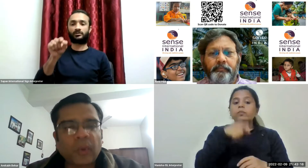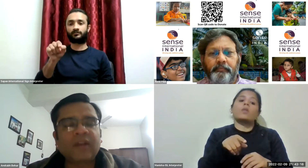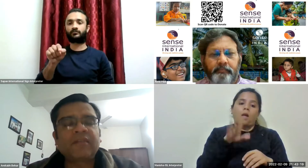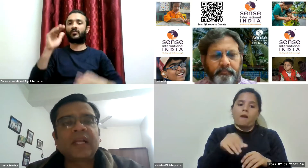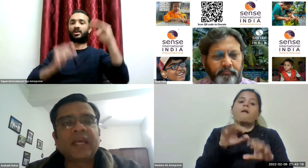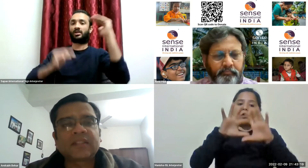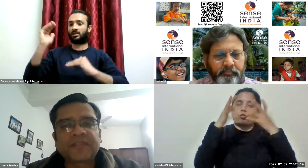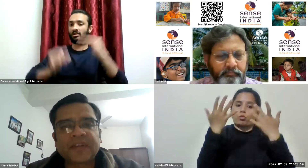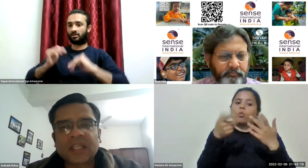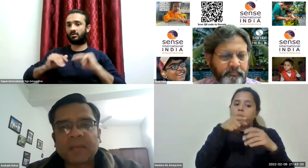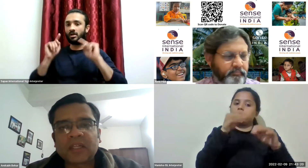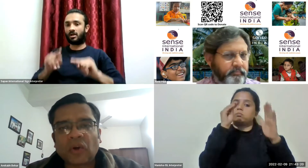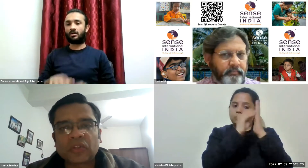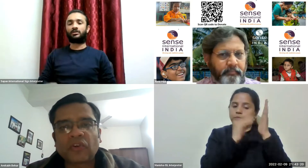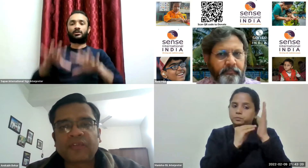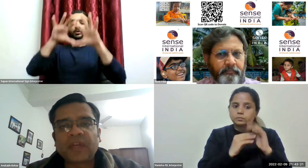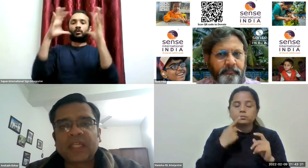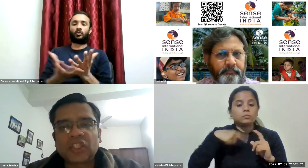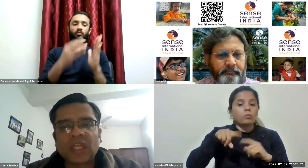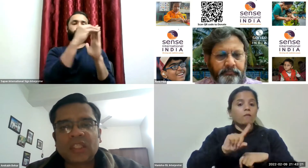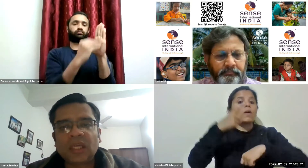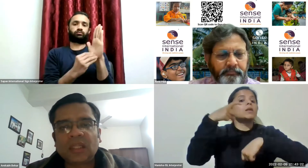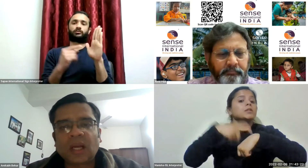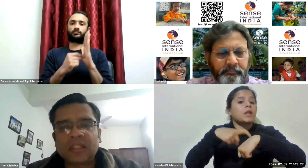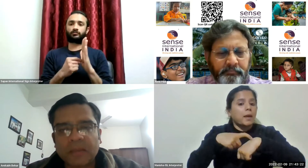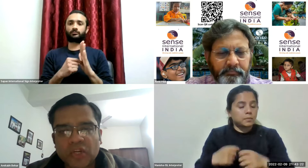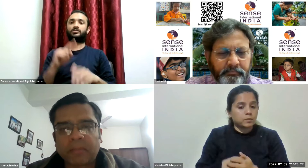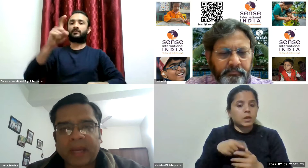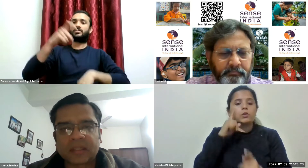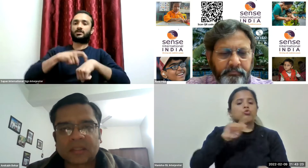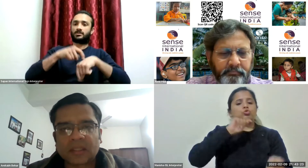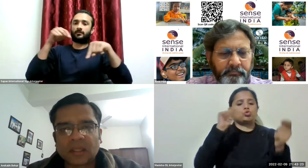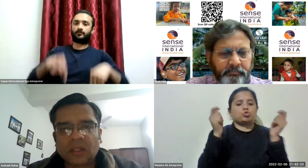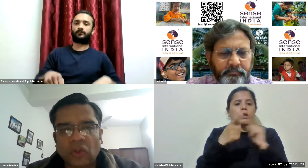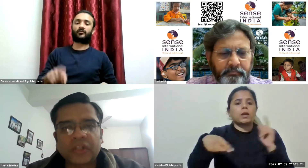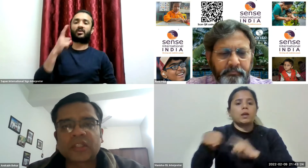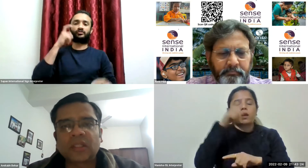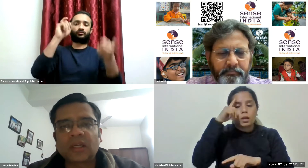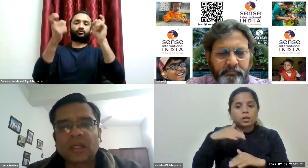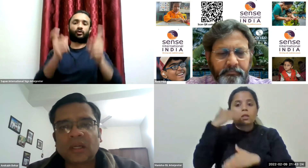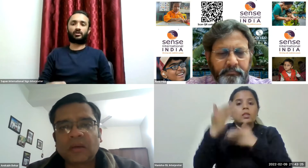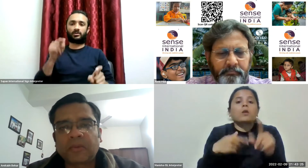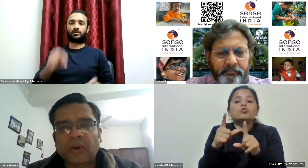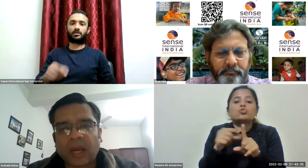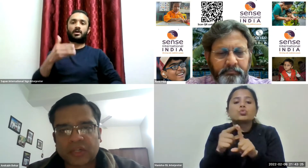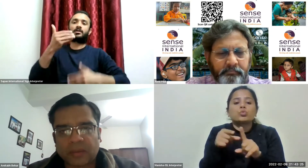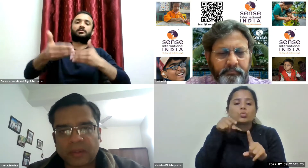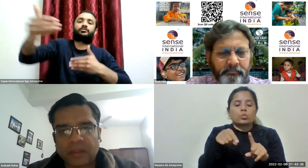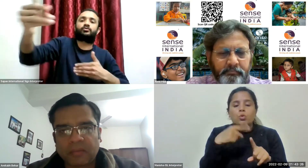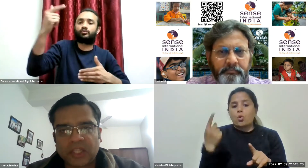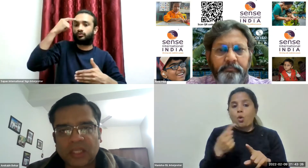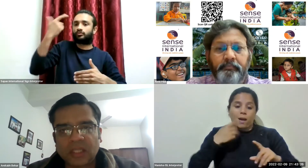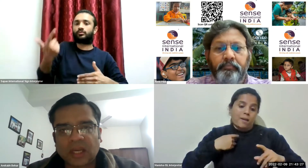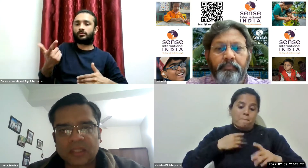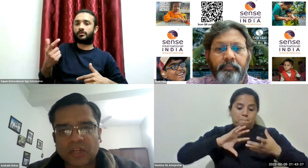Goal number 12 is the first time it talks of changing the consumption patterns, not just the